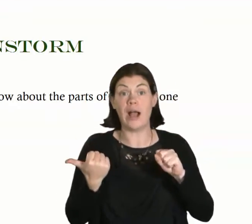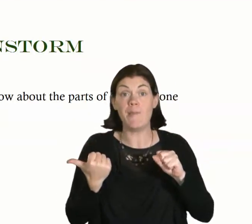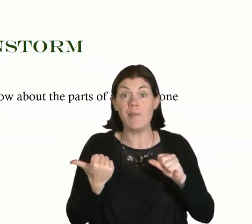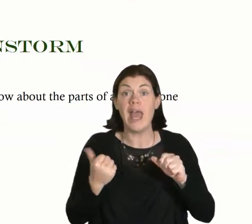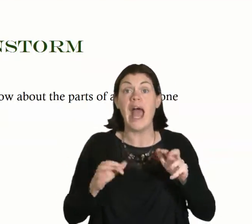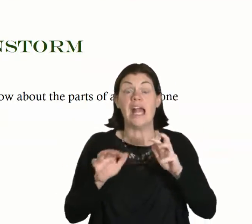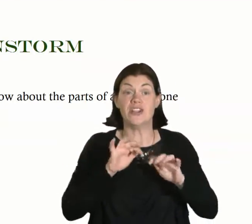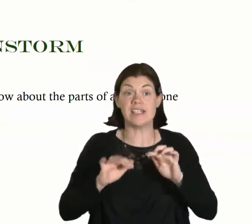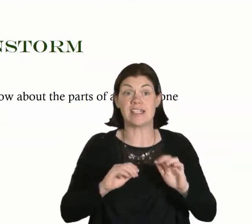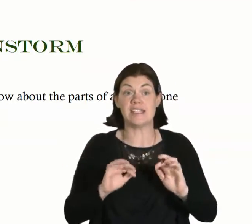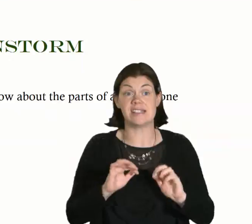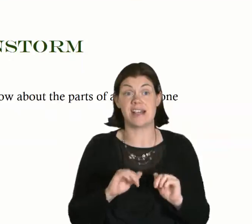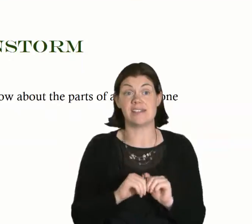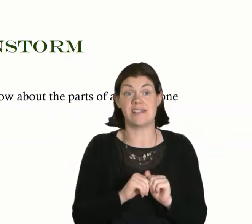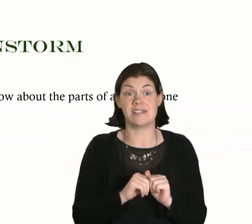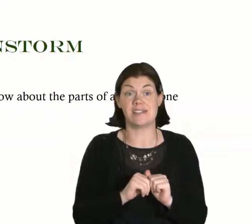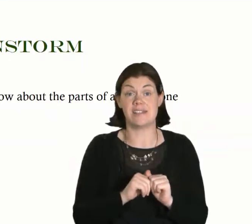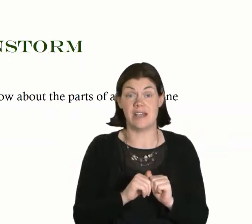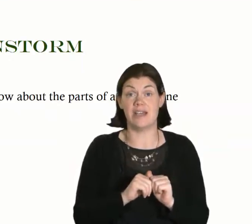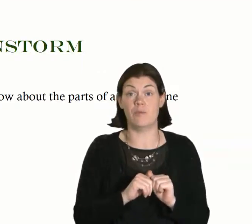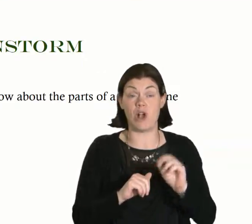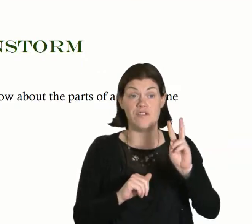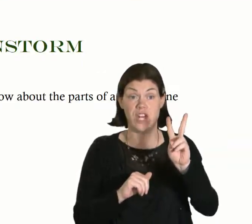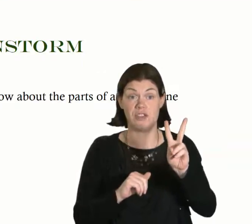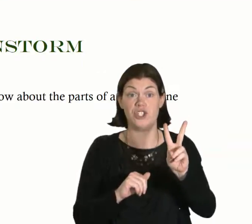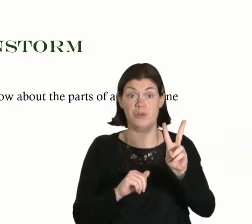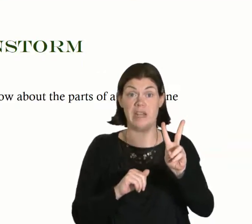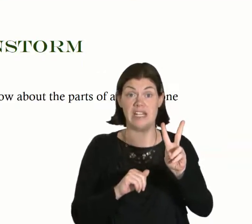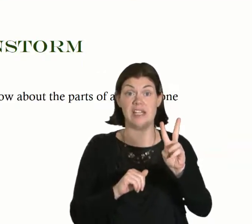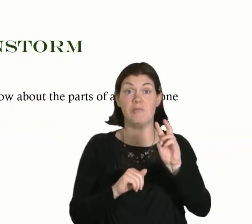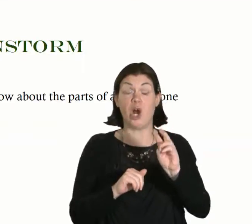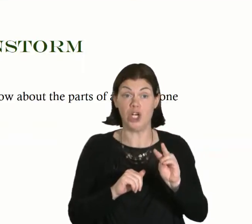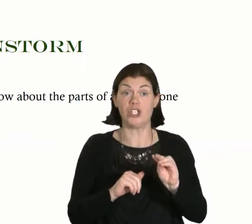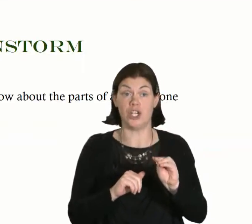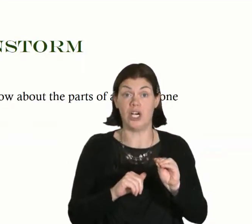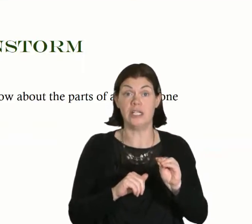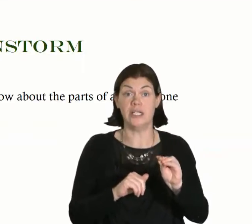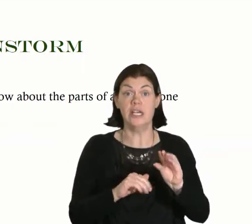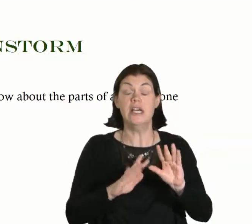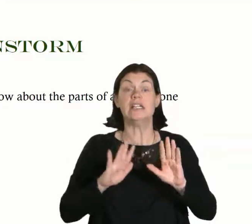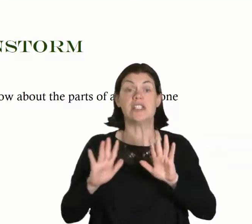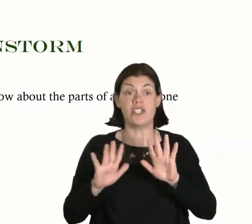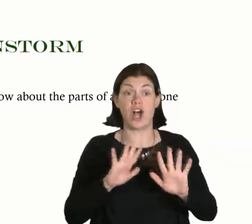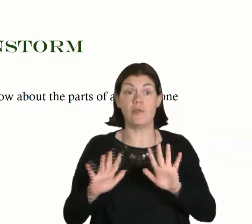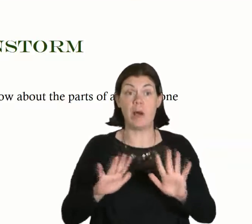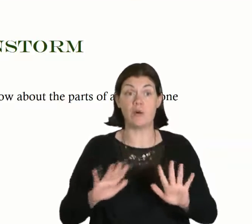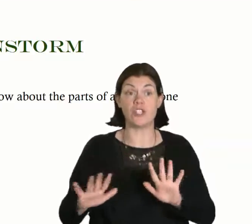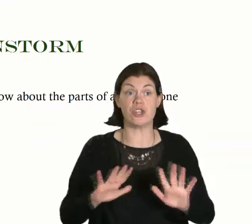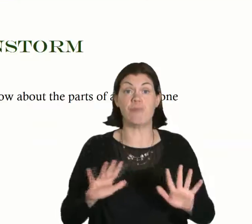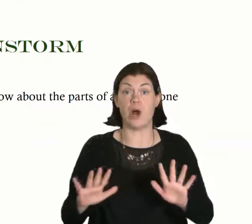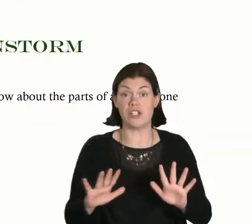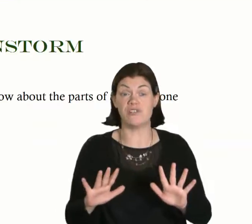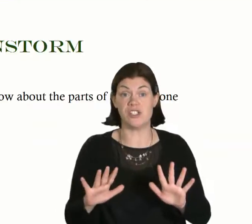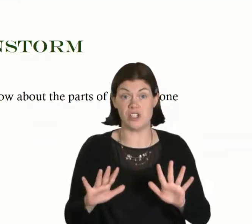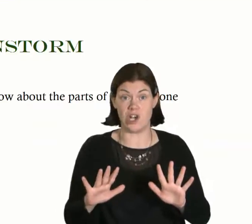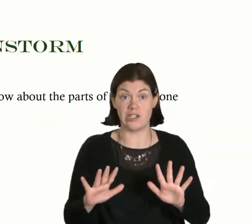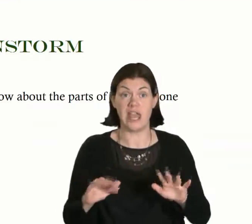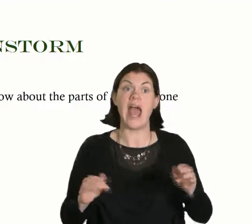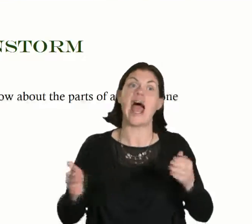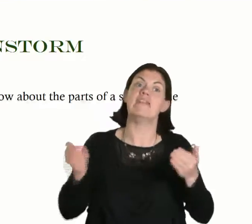partner up and you guys can discuss this. I'll give you another 2 minutes in a partner talk to talk about the parts of